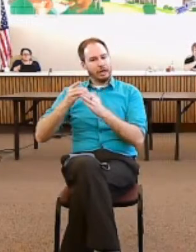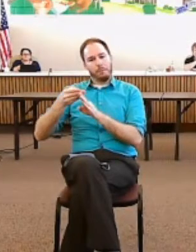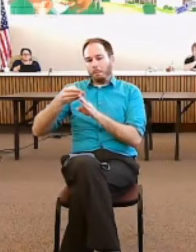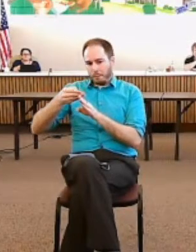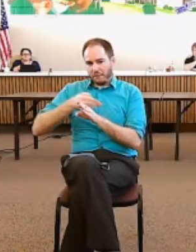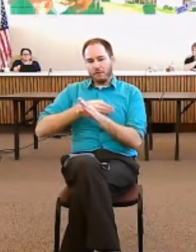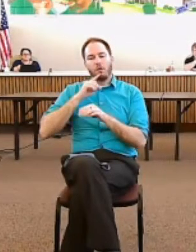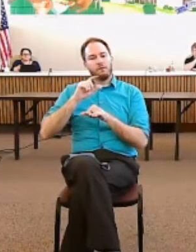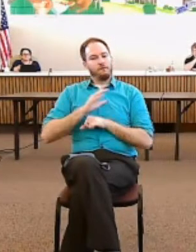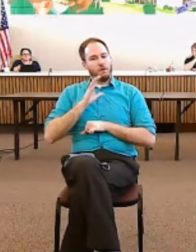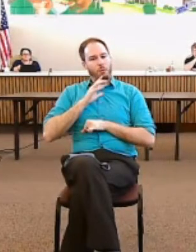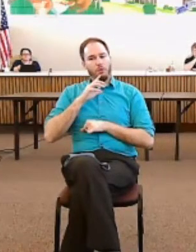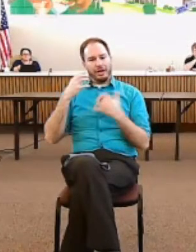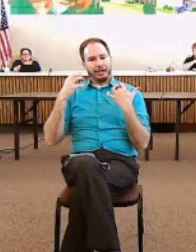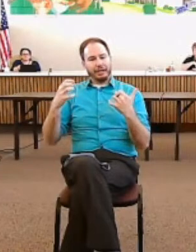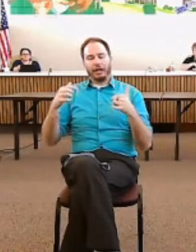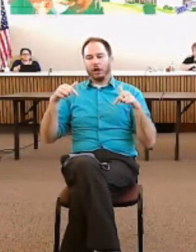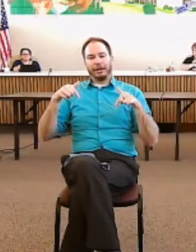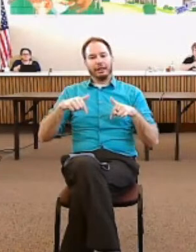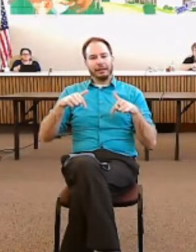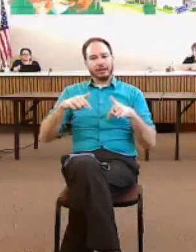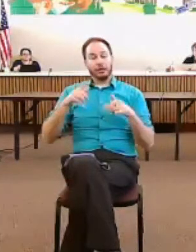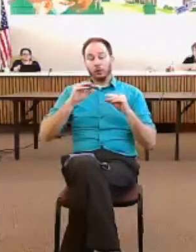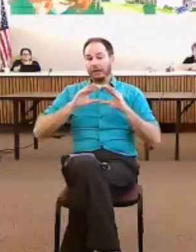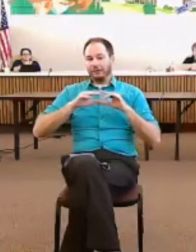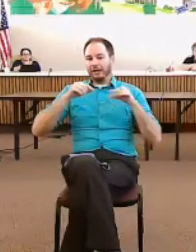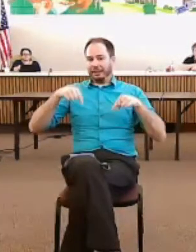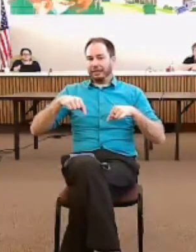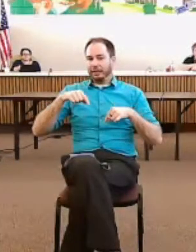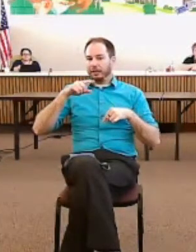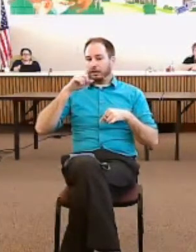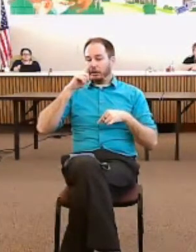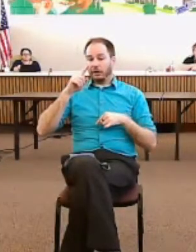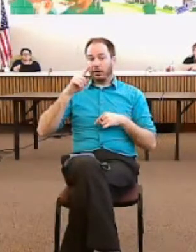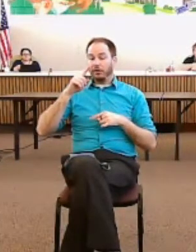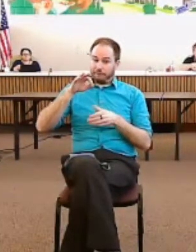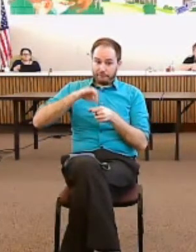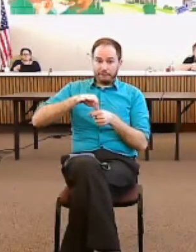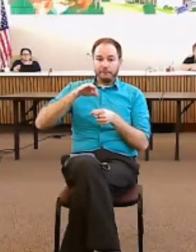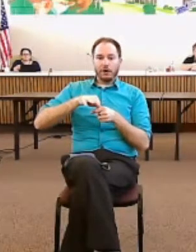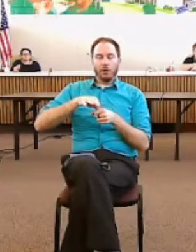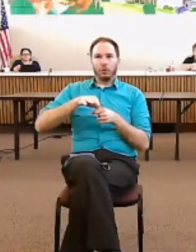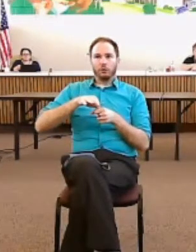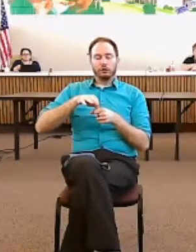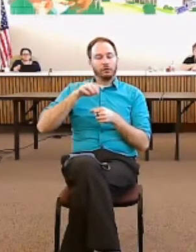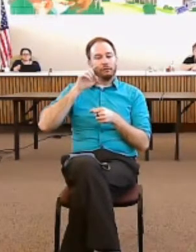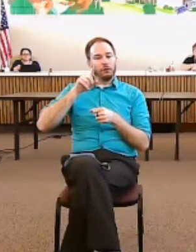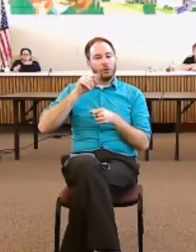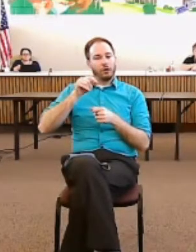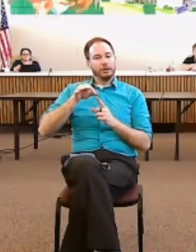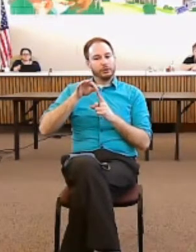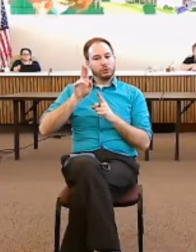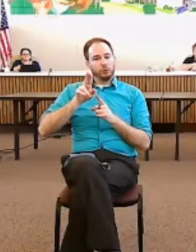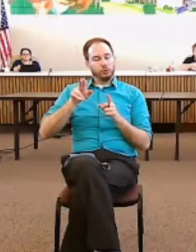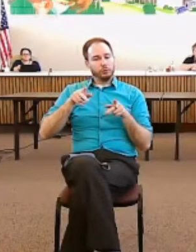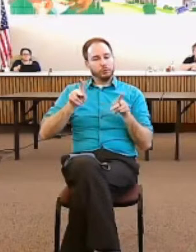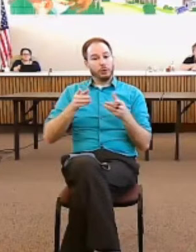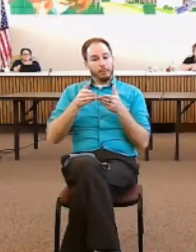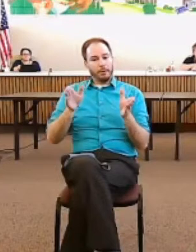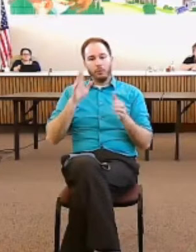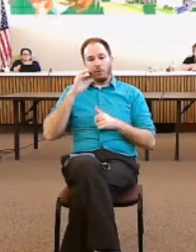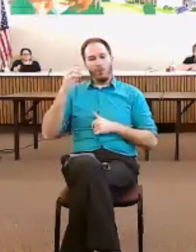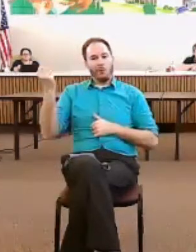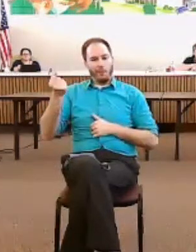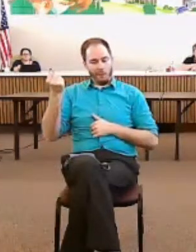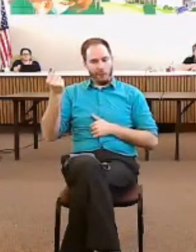to, again, we've got, just so to be clear, we're going to hold the special use, or excuse me, we're going to hold the public hearing